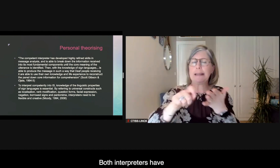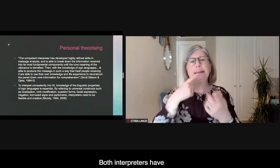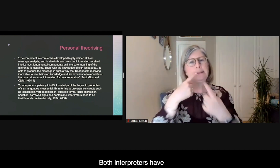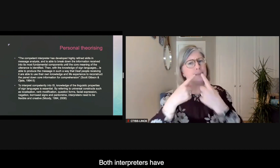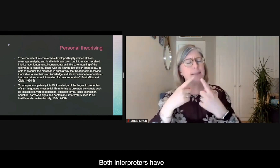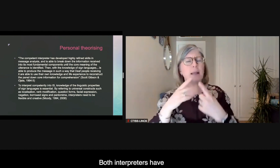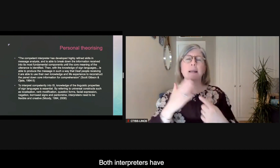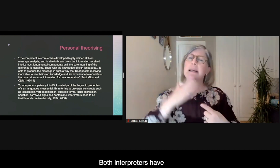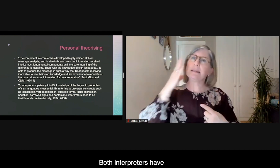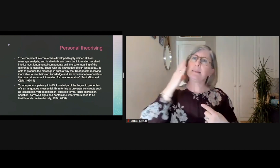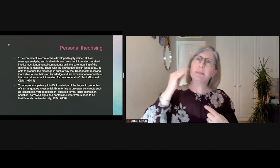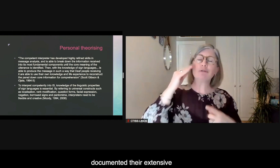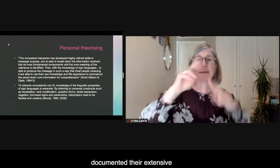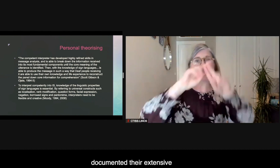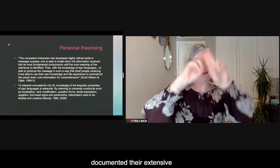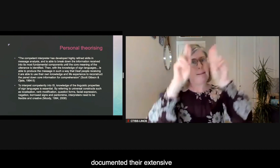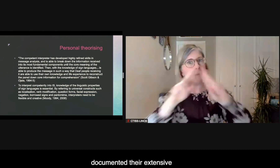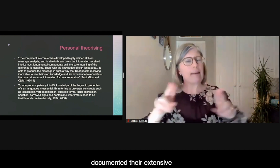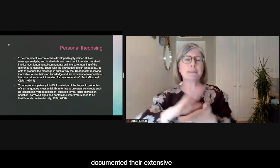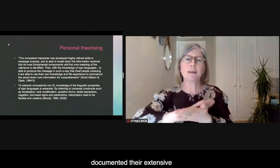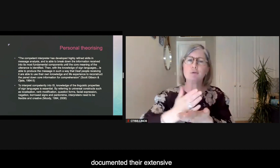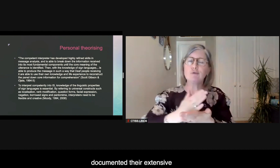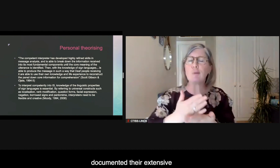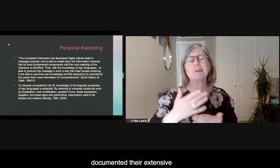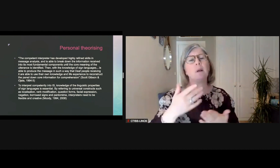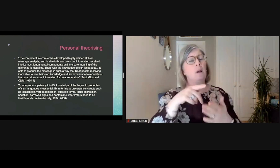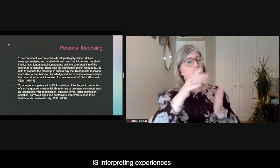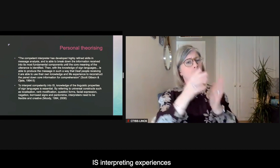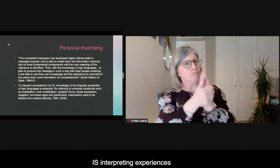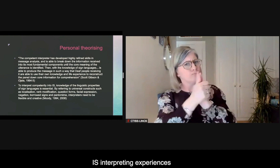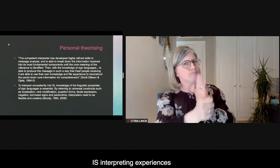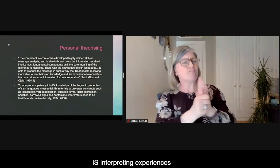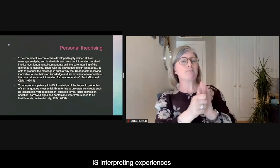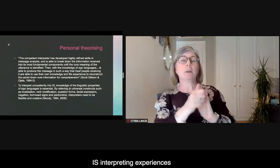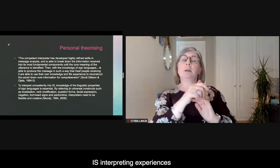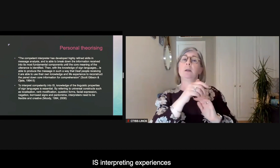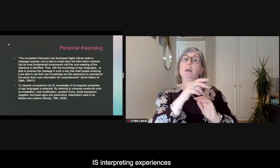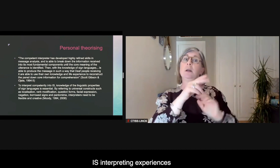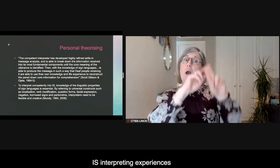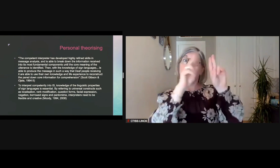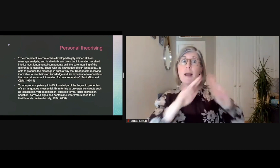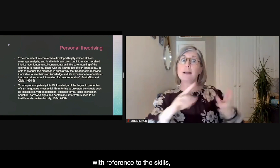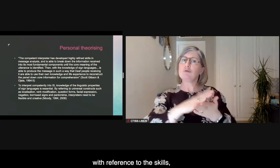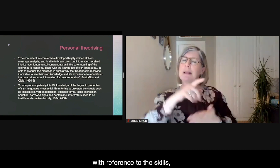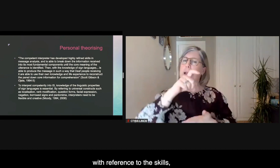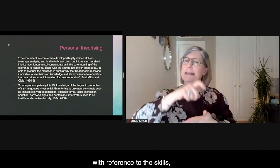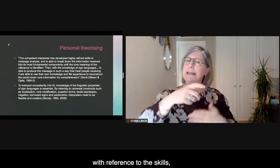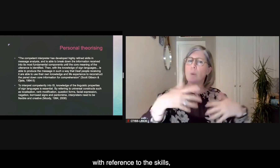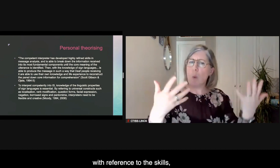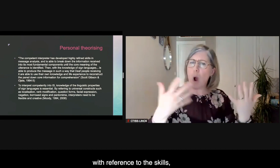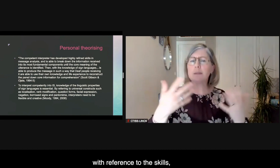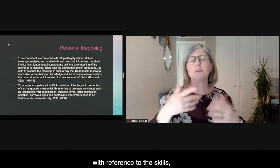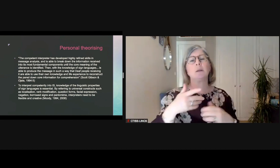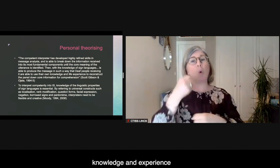Both interpreters have documented their extensive IS interpreting experiences with reference to the skills, knowledge, and